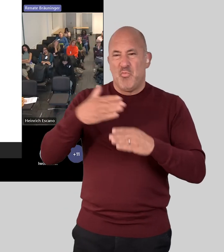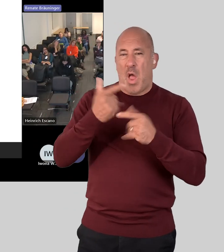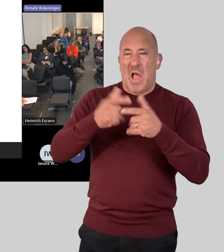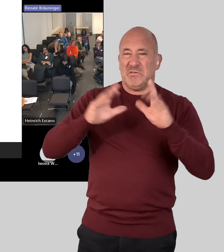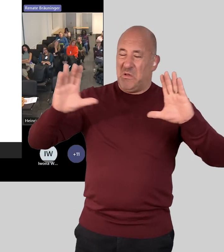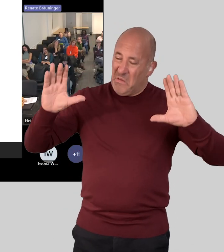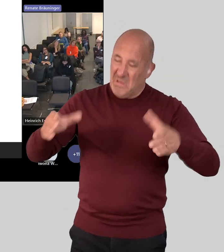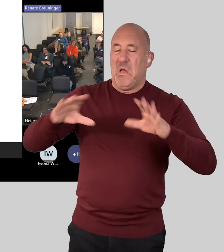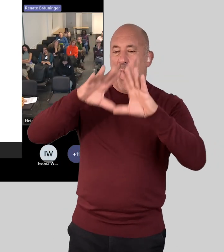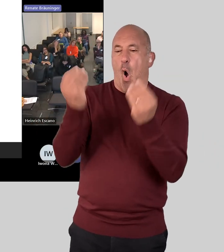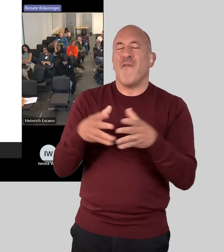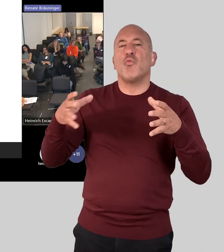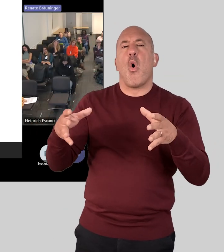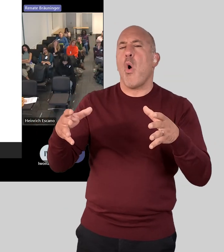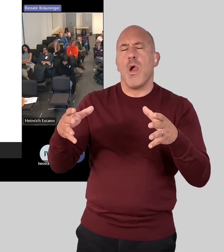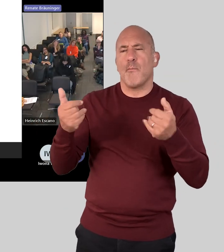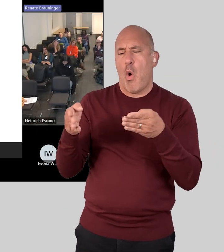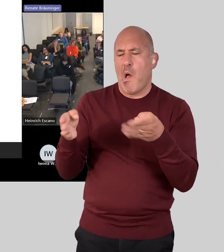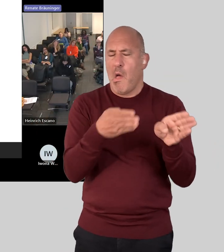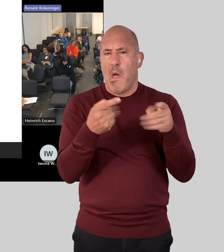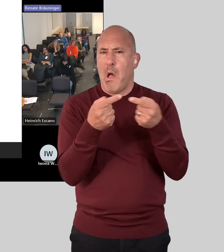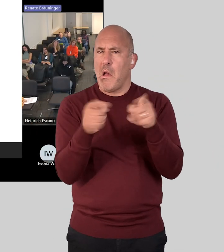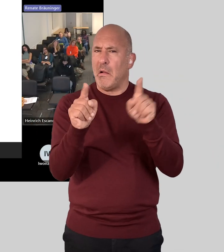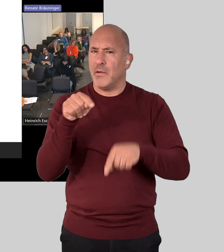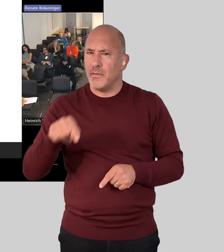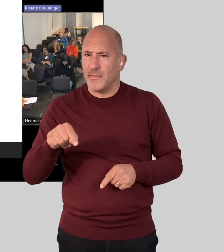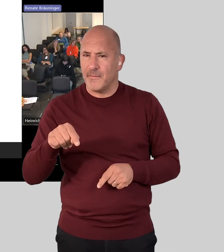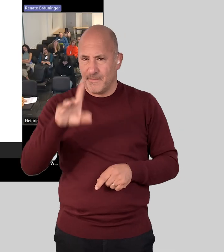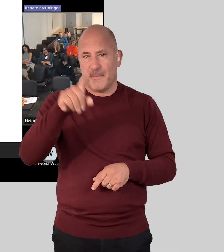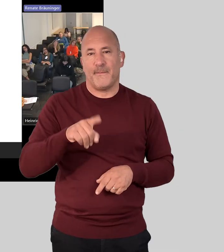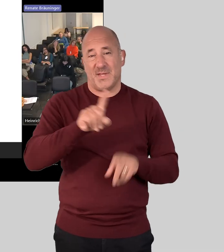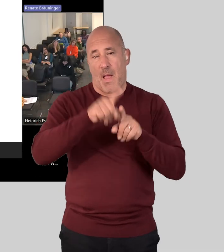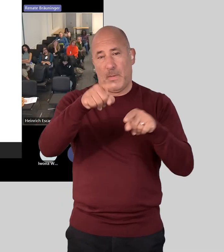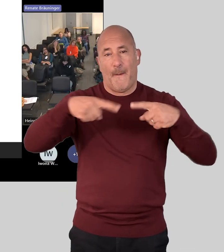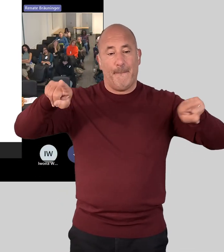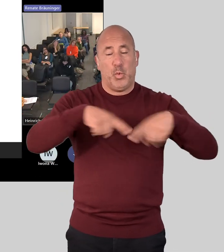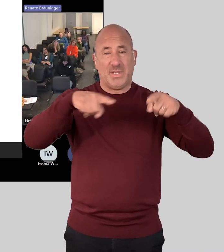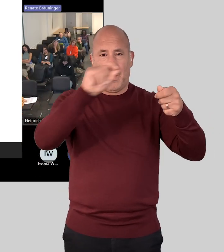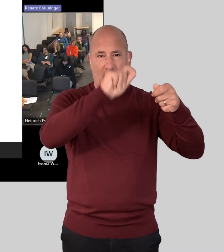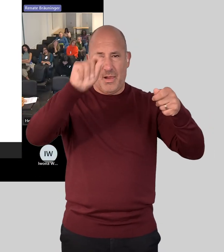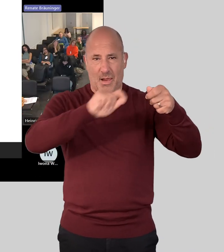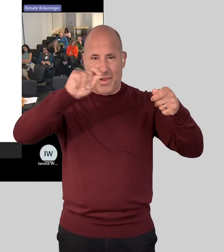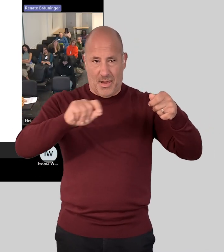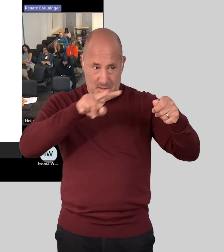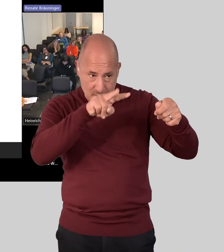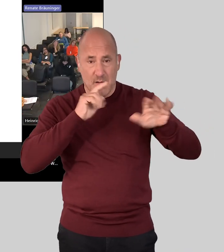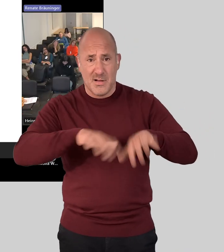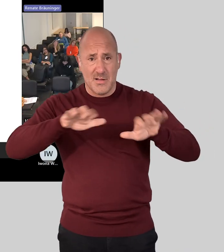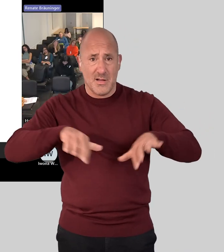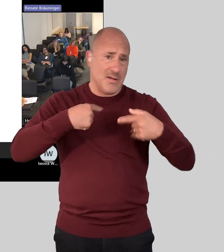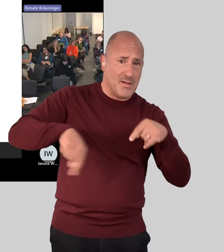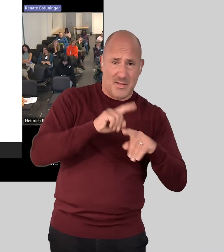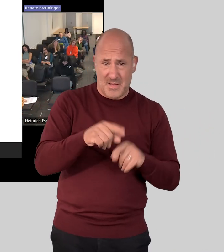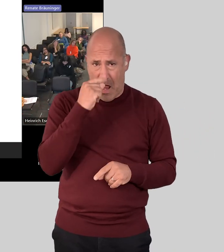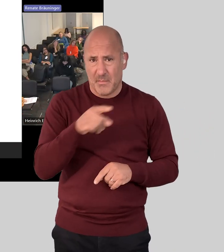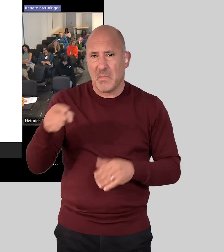you see a shift away from the work as entity, like a musical composition you can play from the score. Here we have with